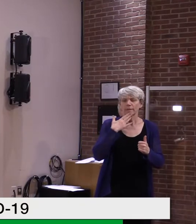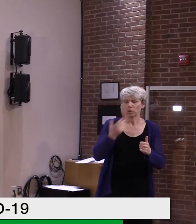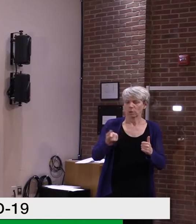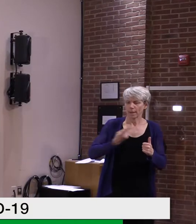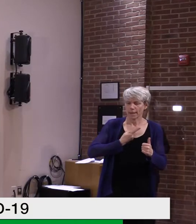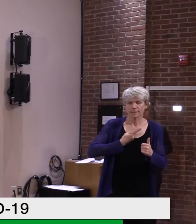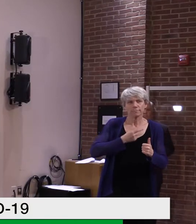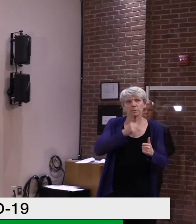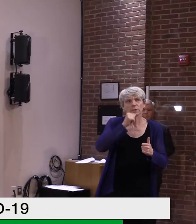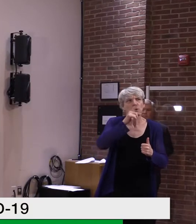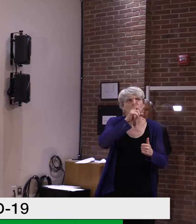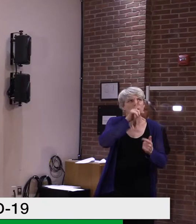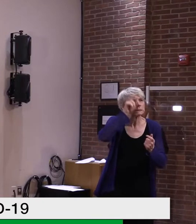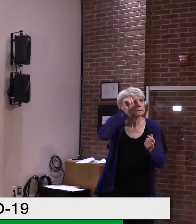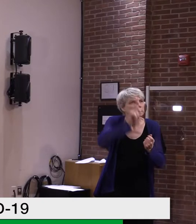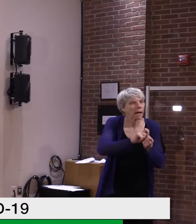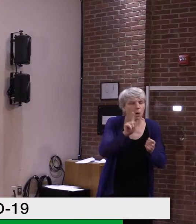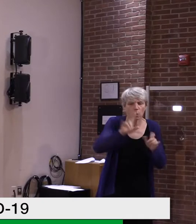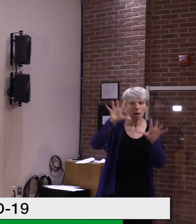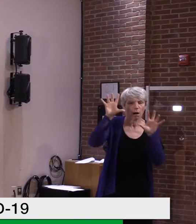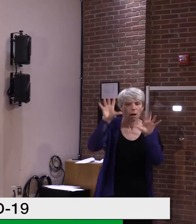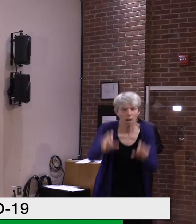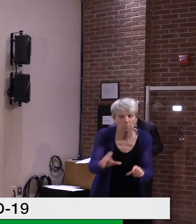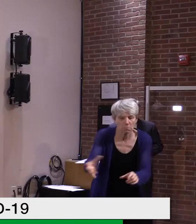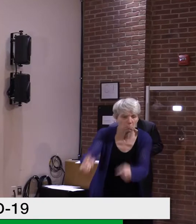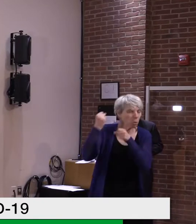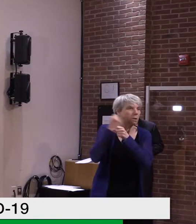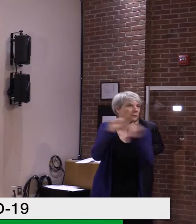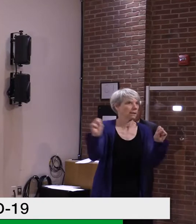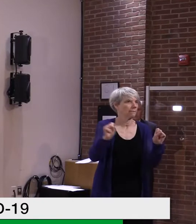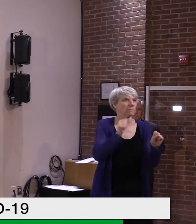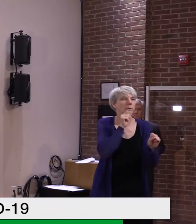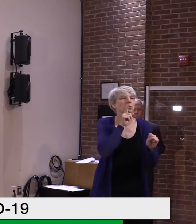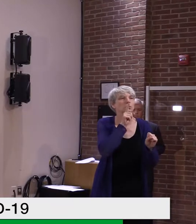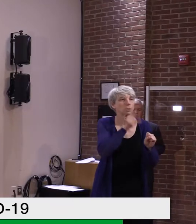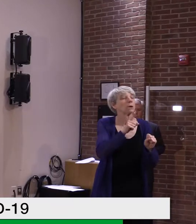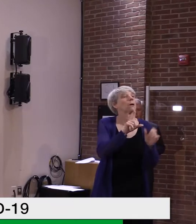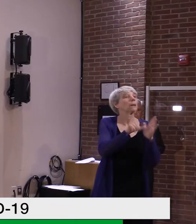the whole lineage of the event, but we can get back to you with that.